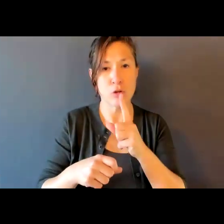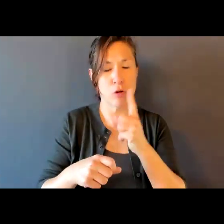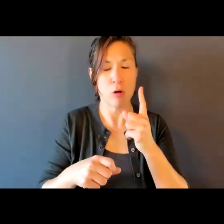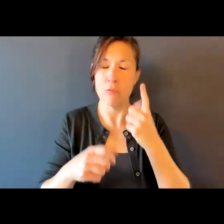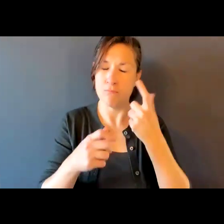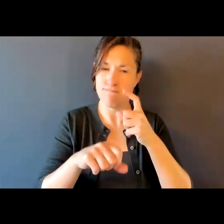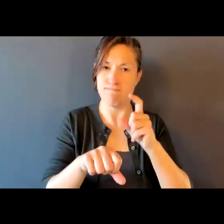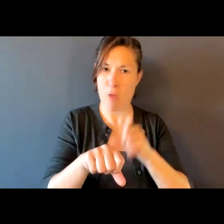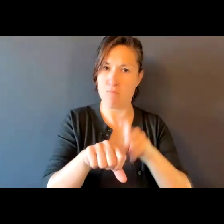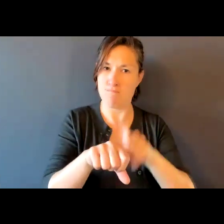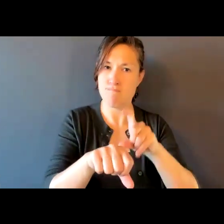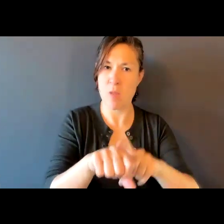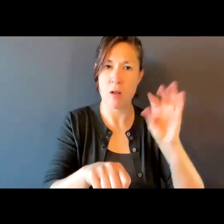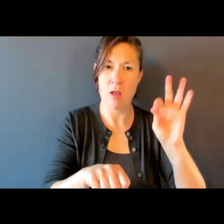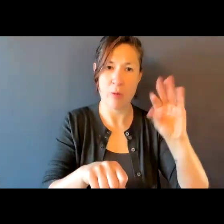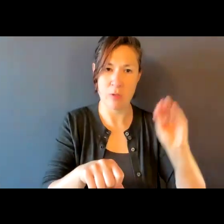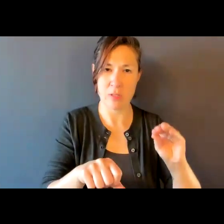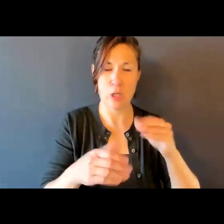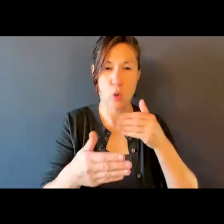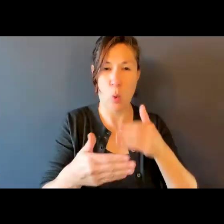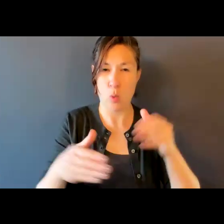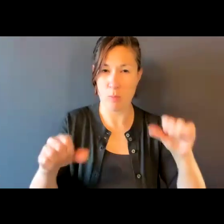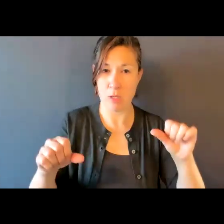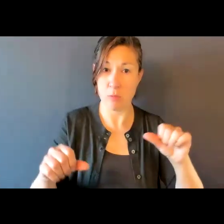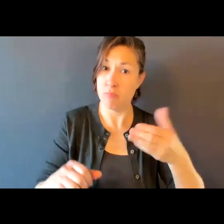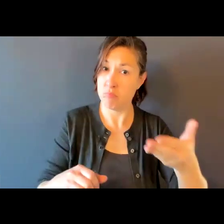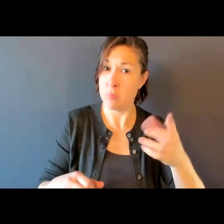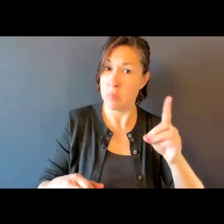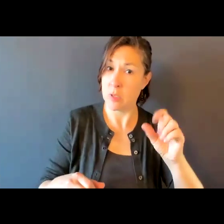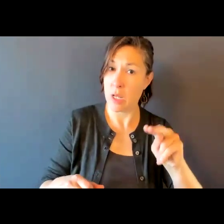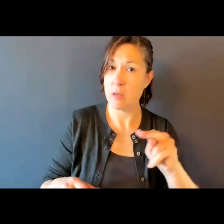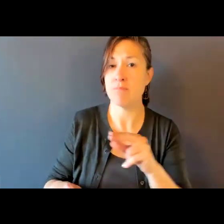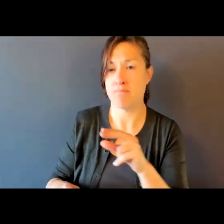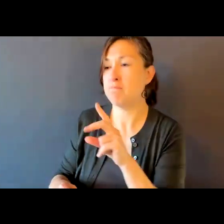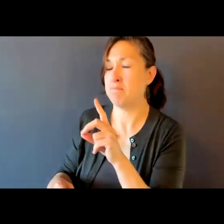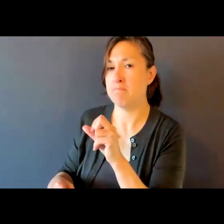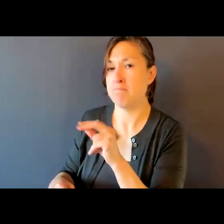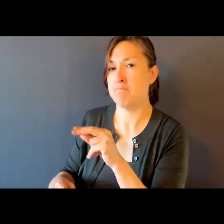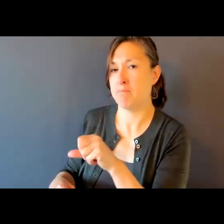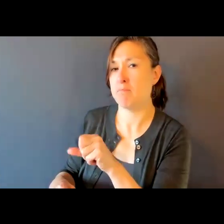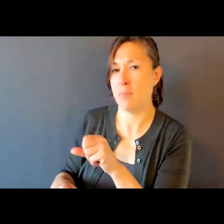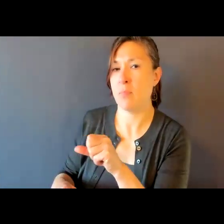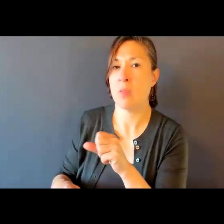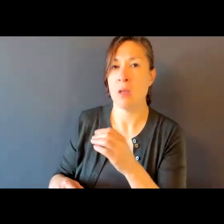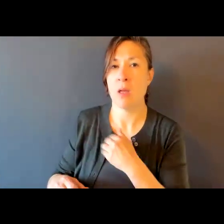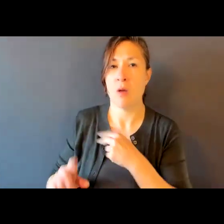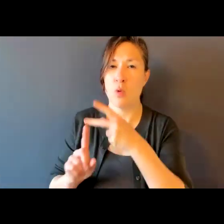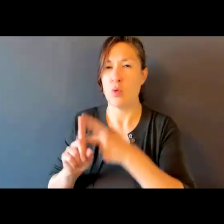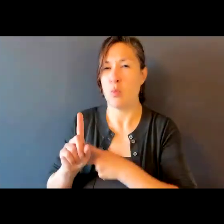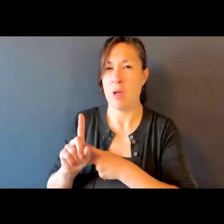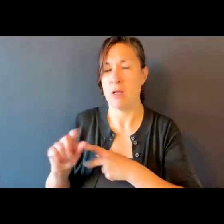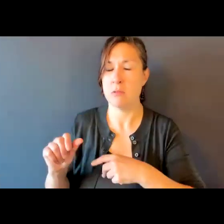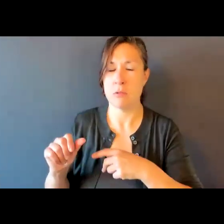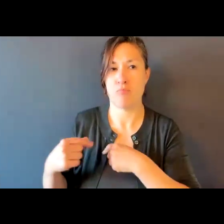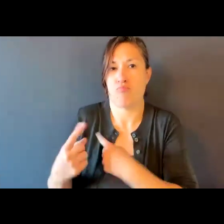Dan? Yeah, I think that's right, Superintendent. I think we now have 2 months of initial ridership data,